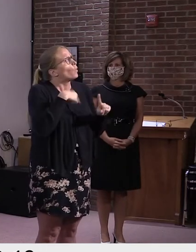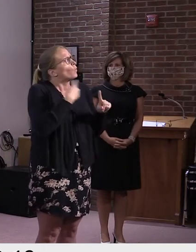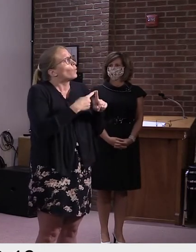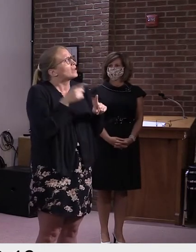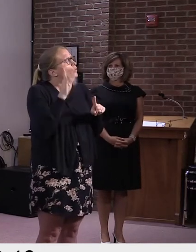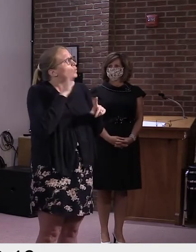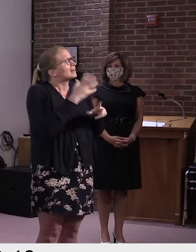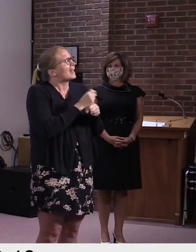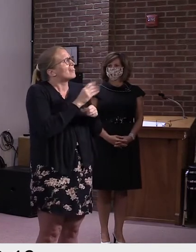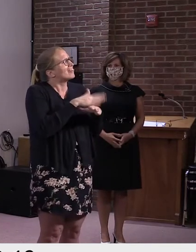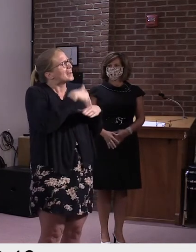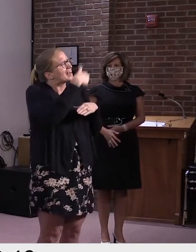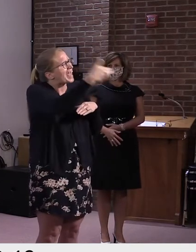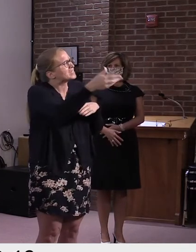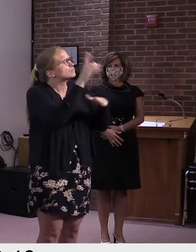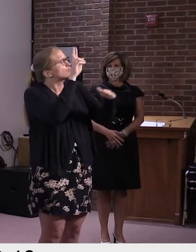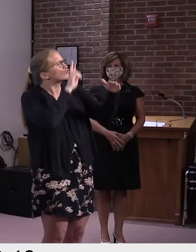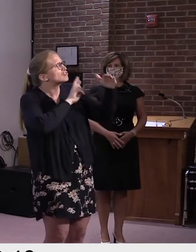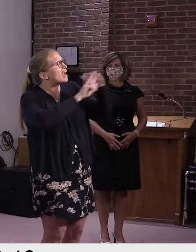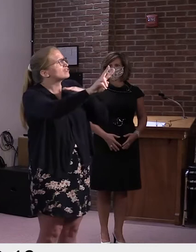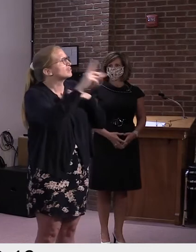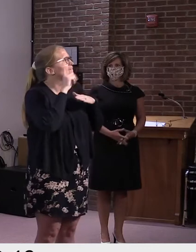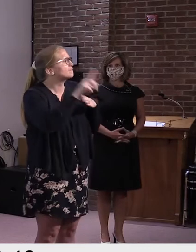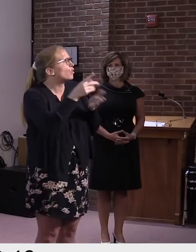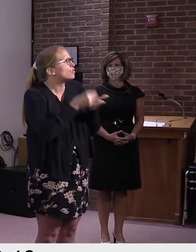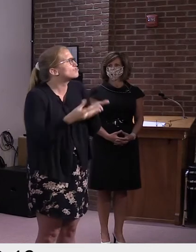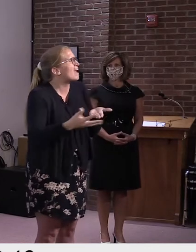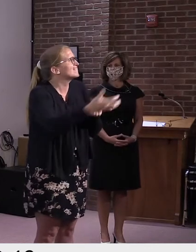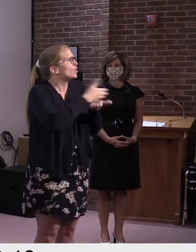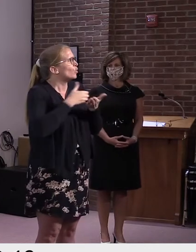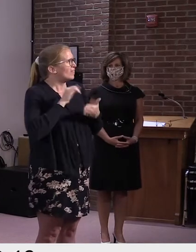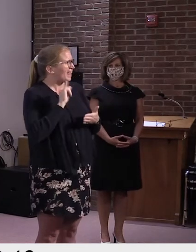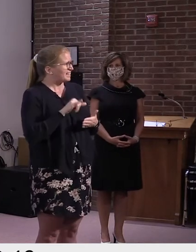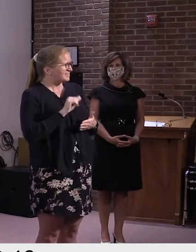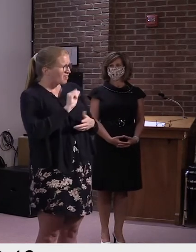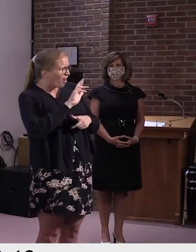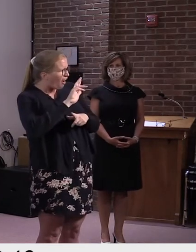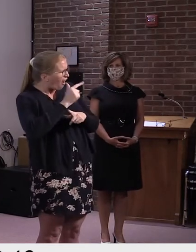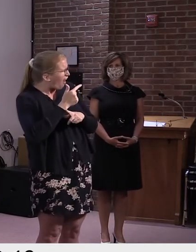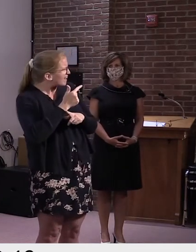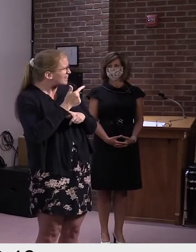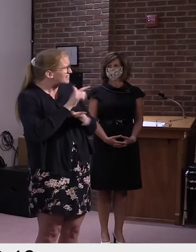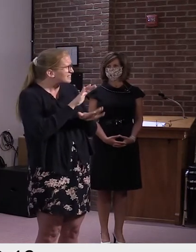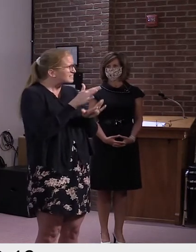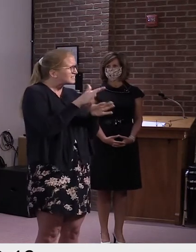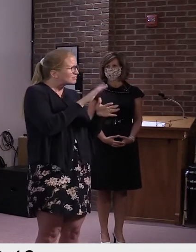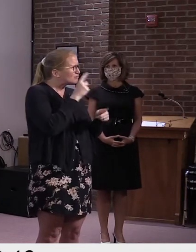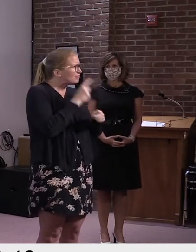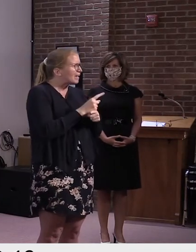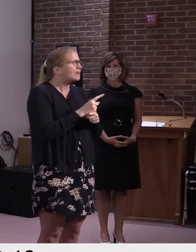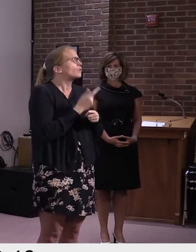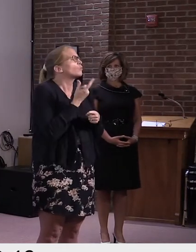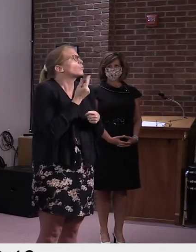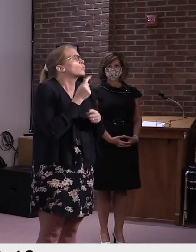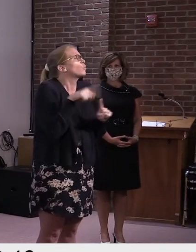projection? And I think that goes sometime in August, but yeah. Do you have any?